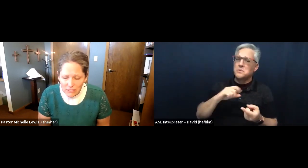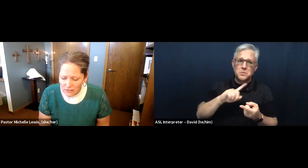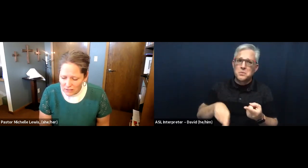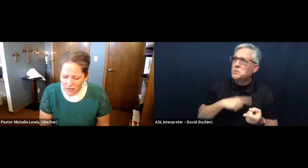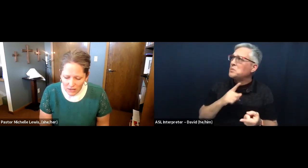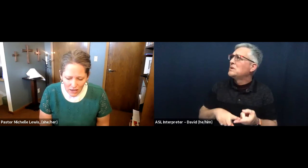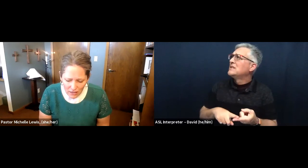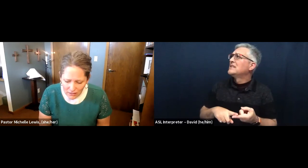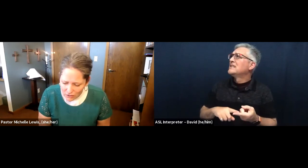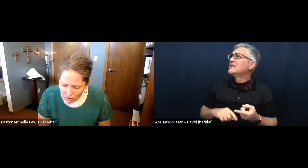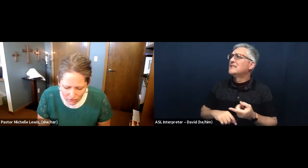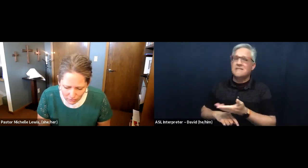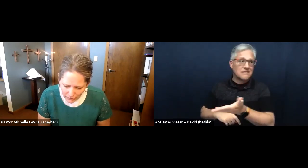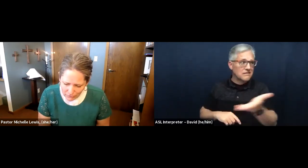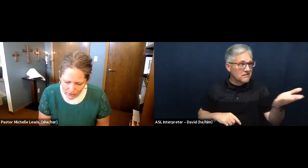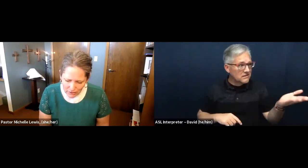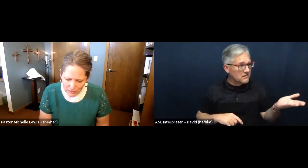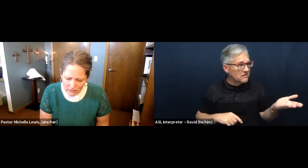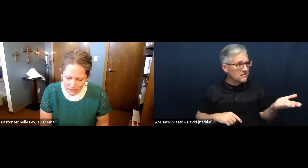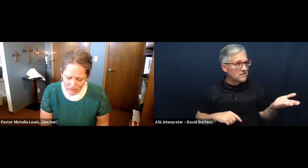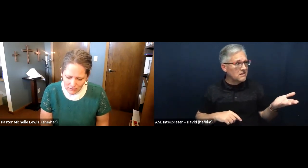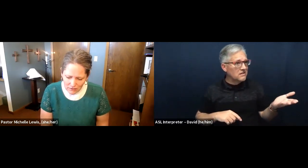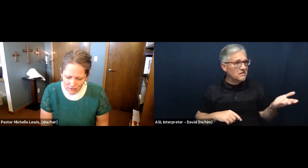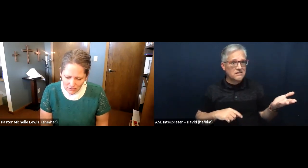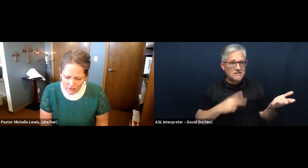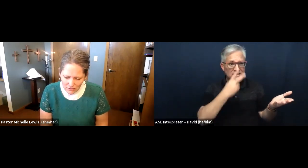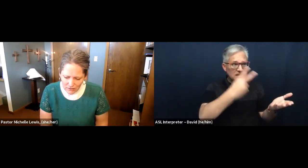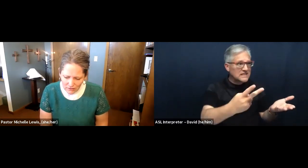of us and all around us?